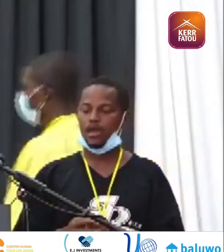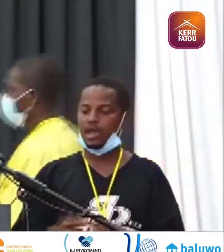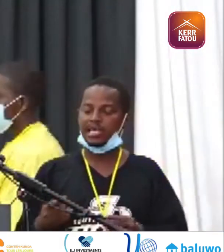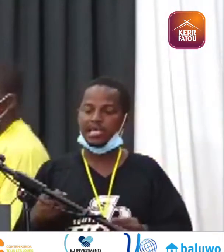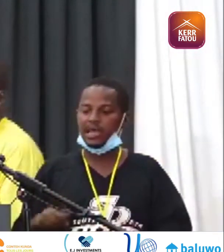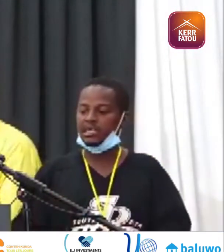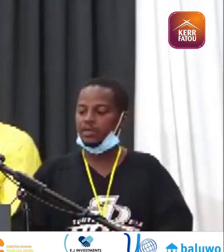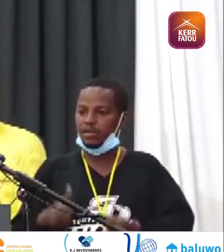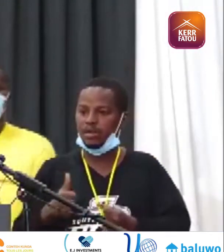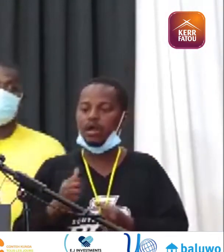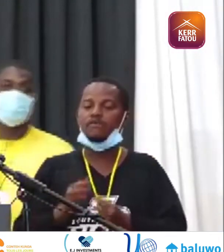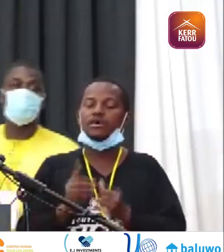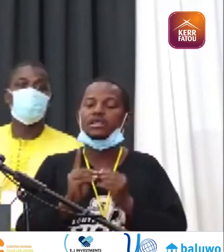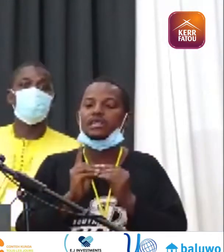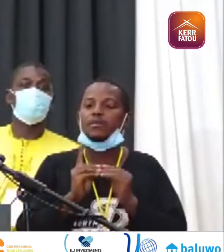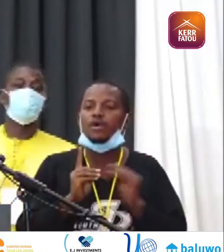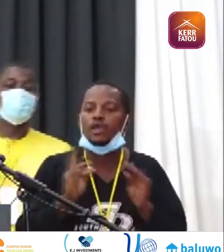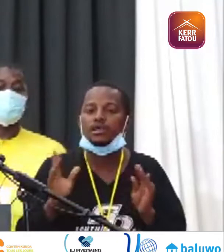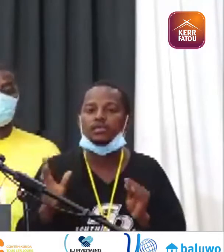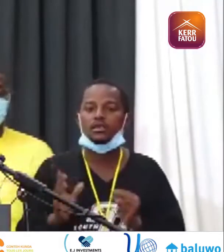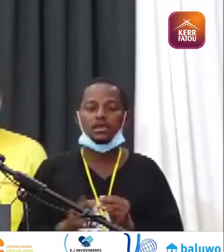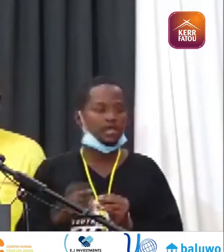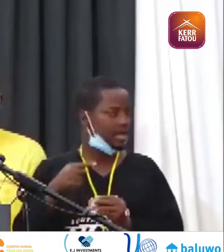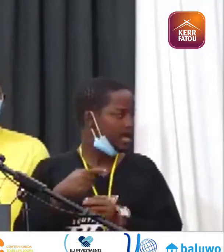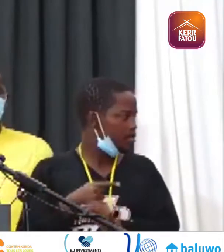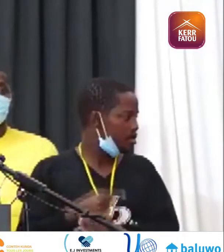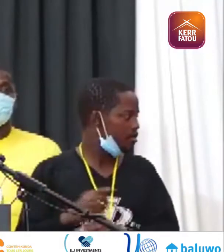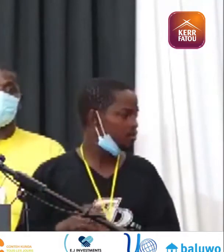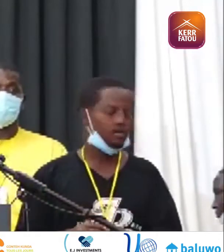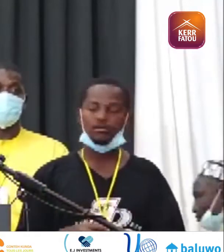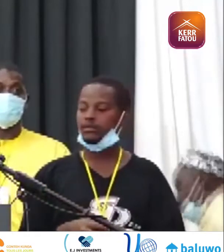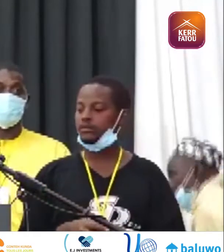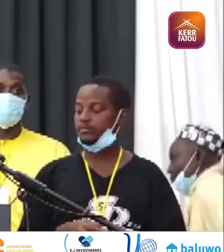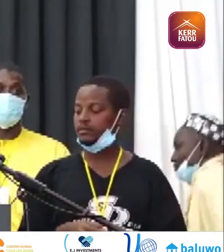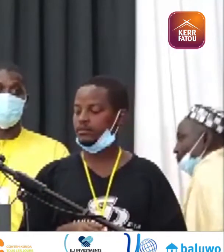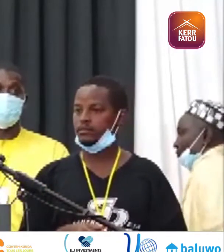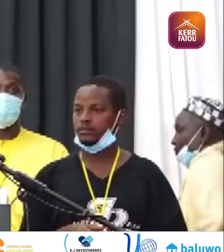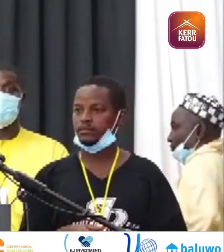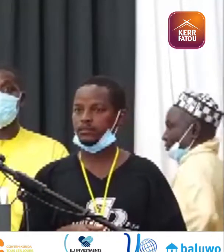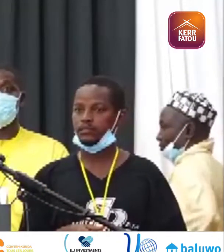establishment of democracy in the Gambia.